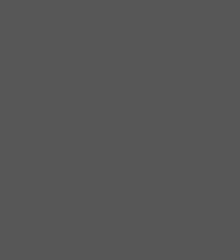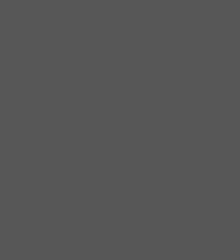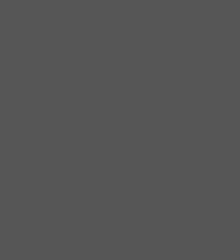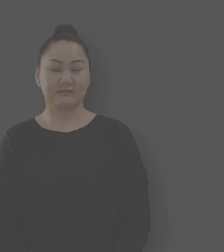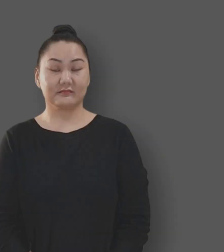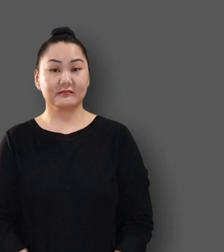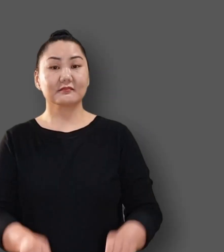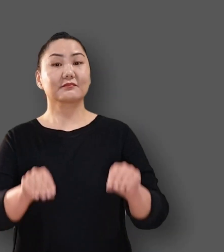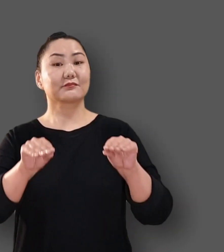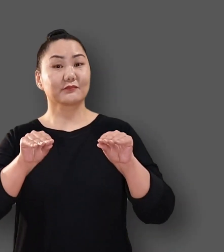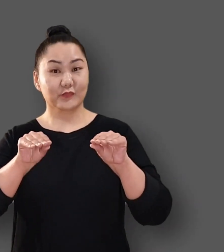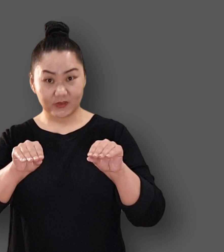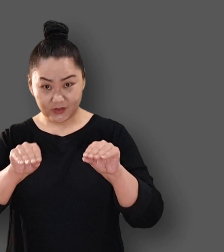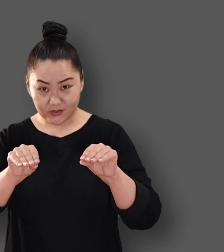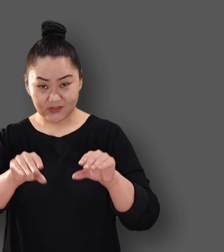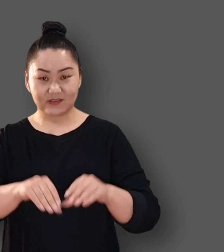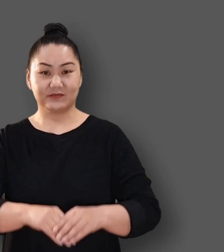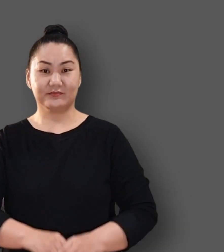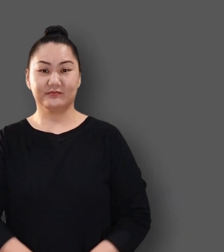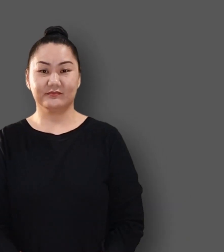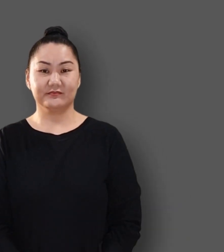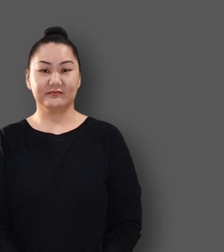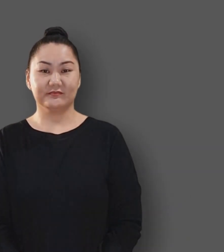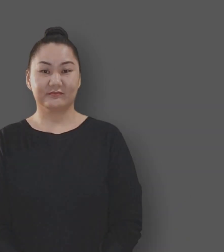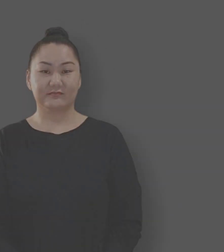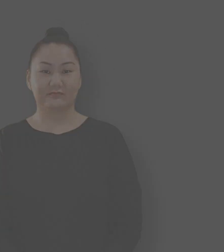Purpose of the position paper: education.